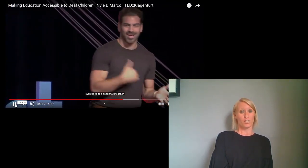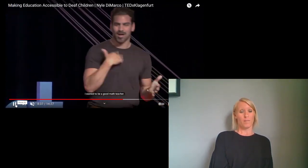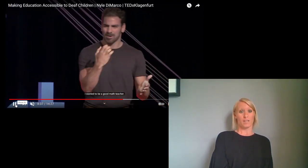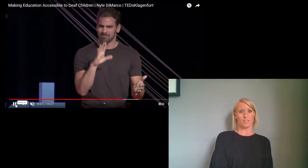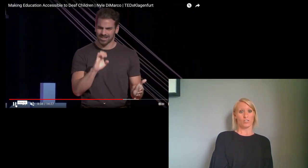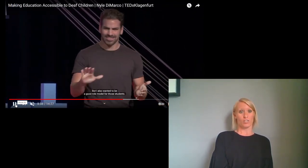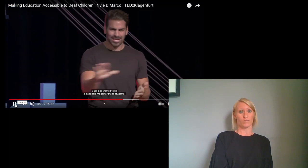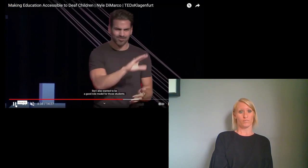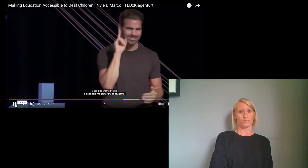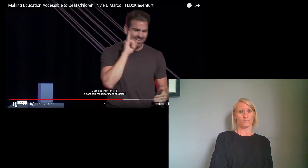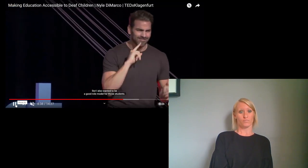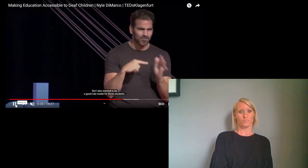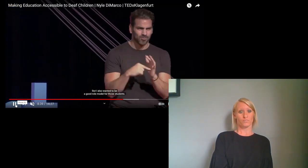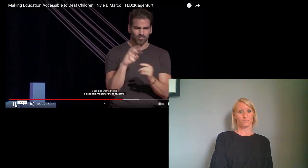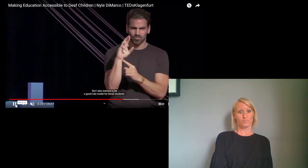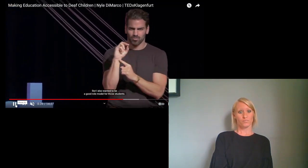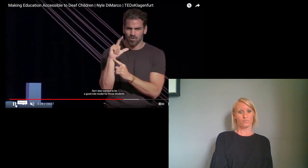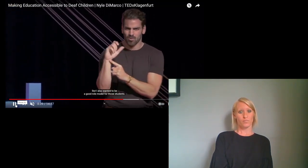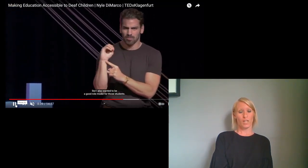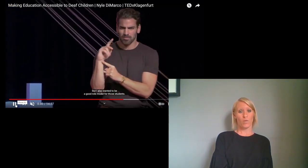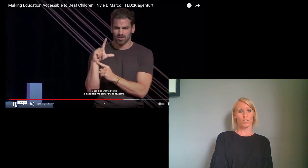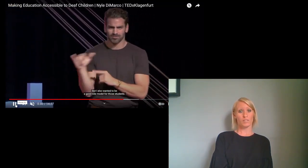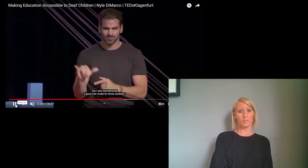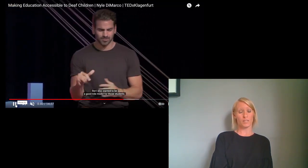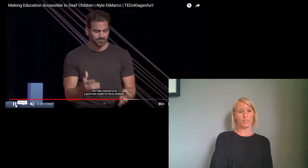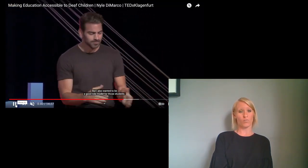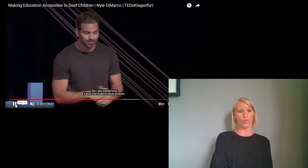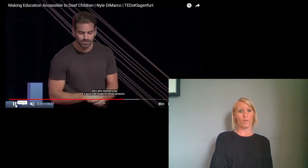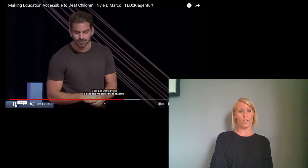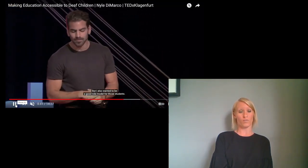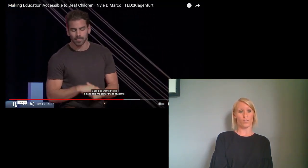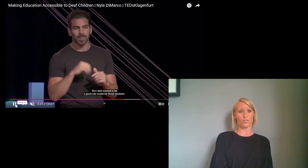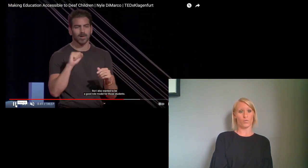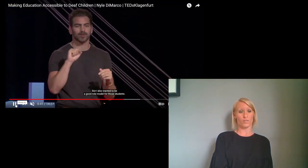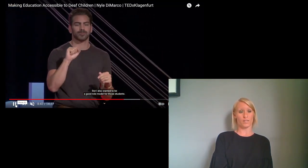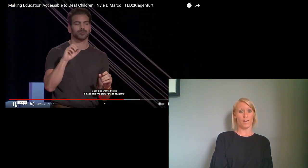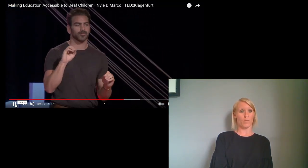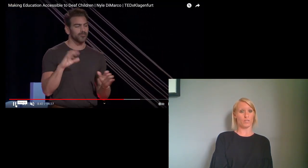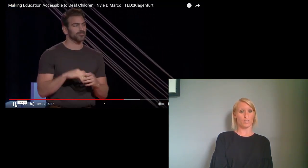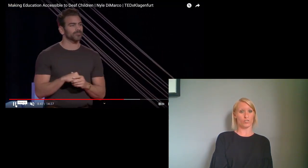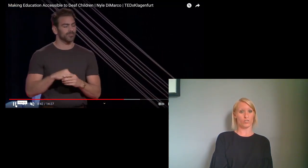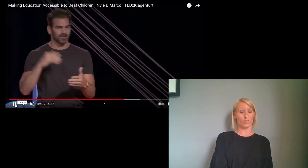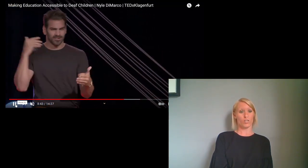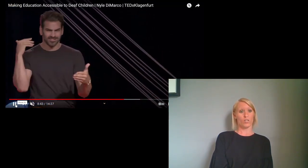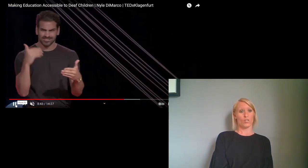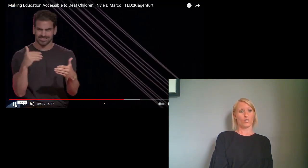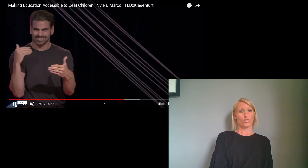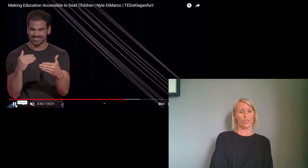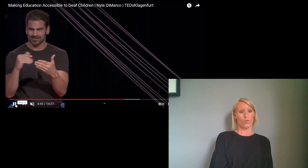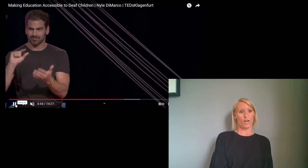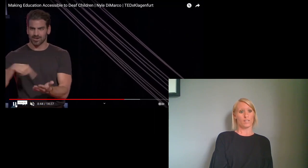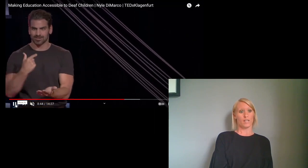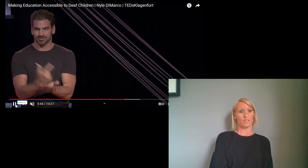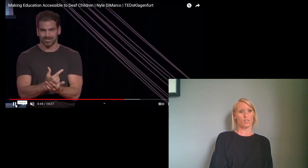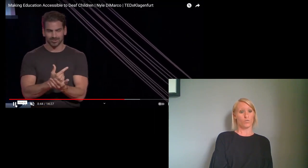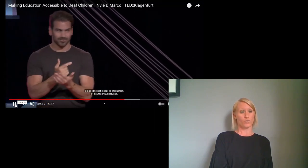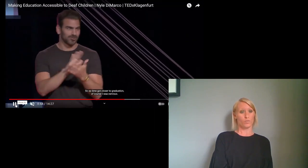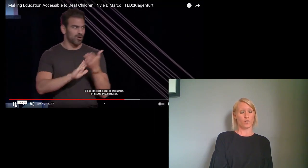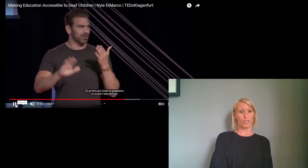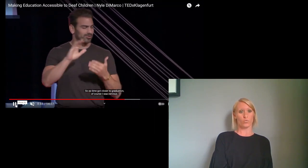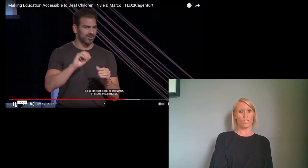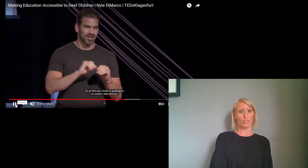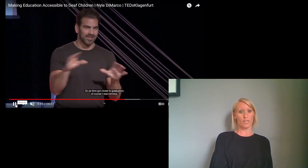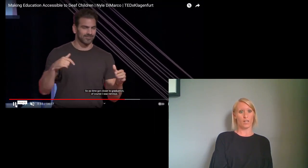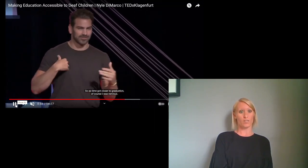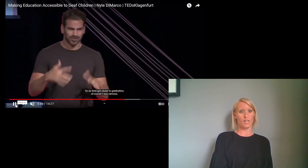be a good math teacher. I wanted to be a role model for the students that I would teach. So as it got closer